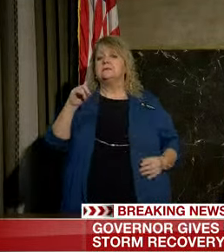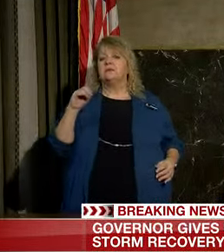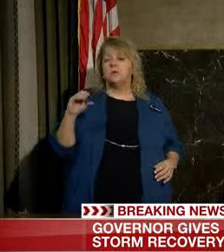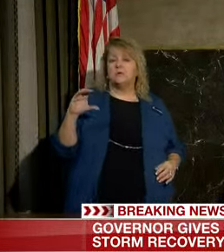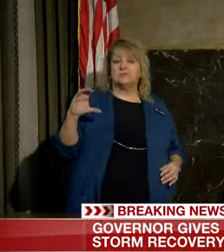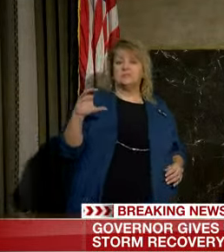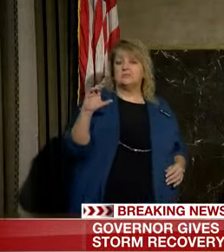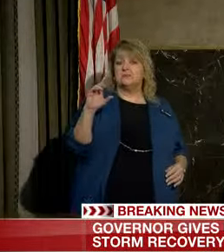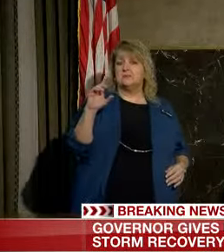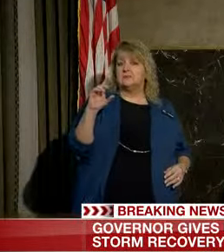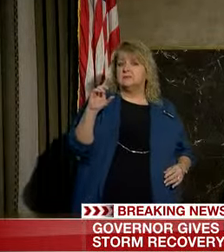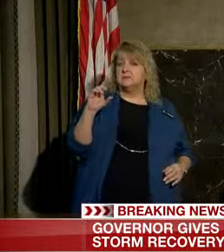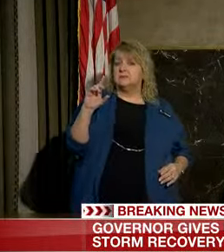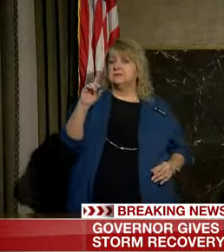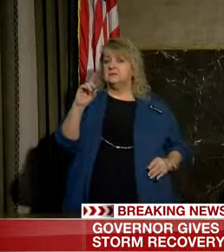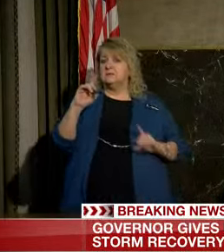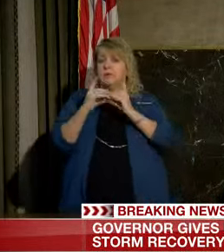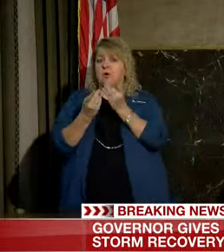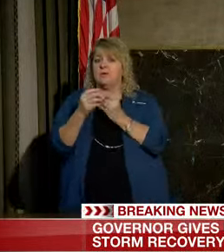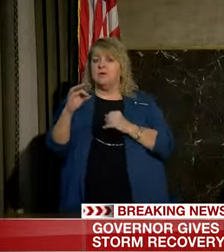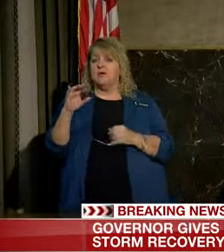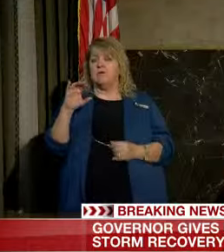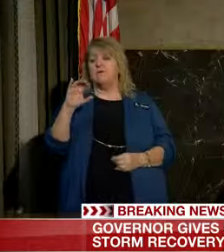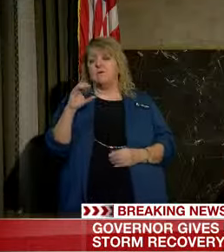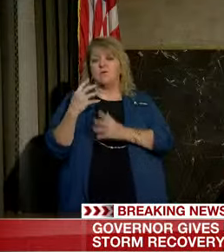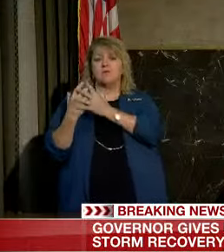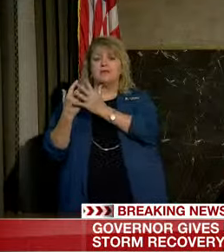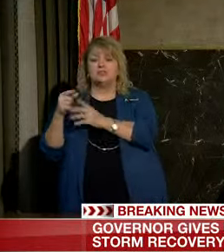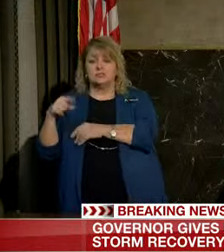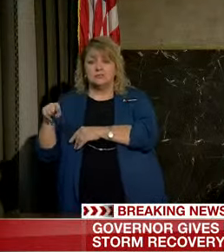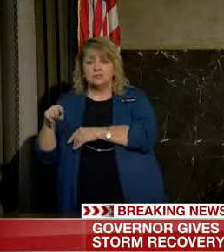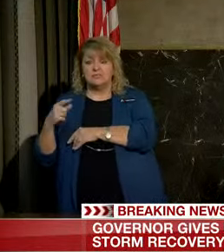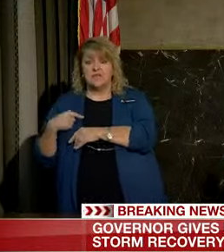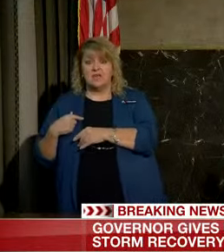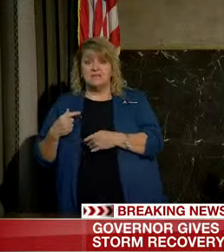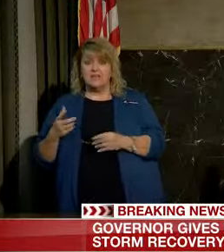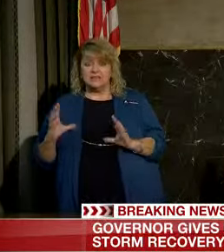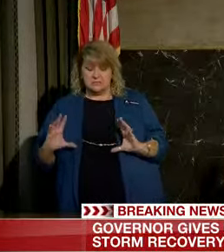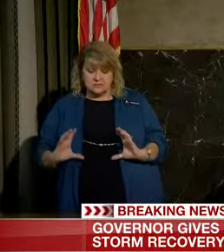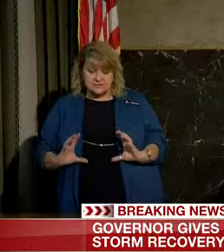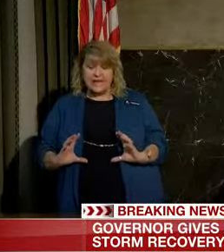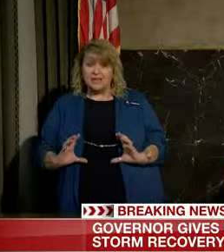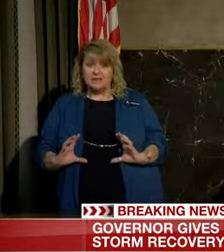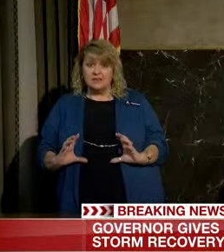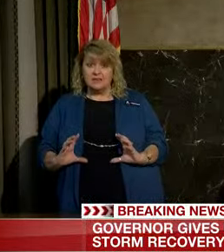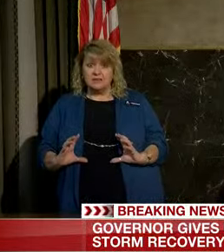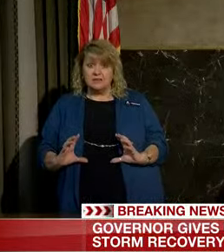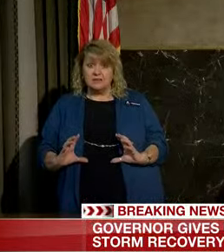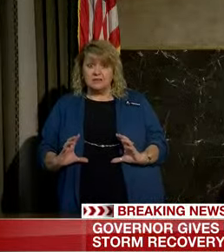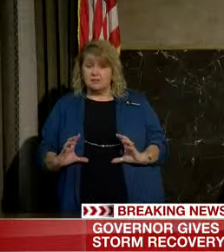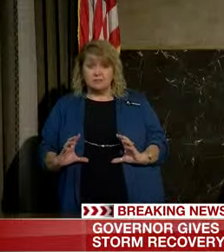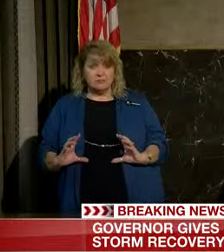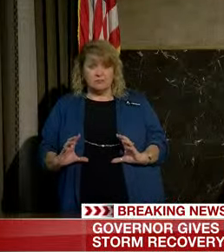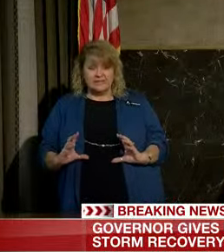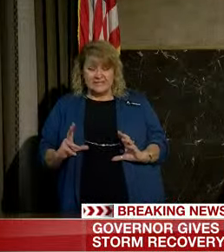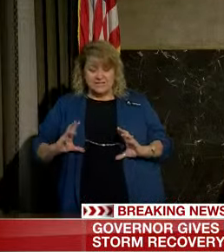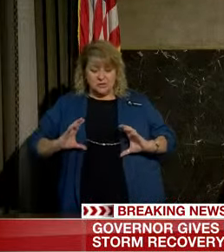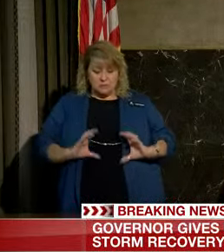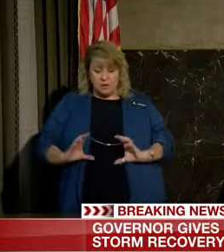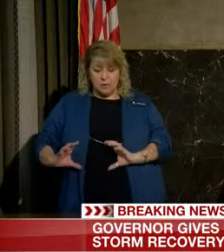hard in order to make sure they were filling the individual sandbags, because these are not just sand, bulk sand put into the super sacks. These were